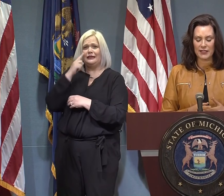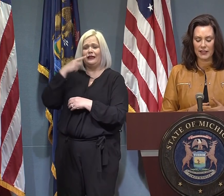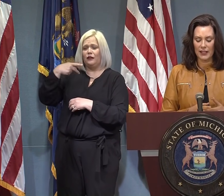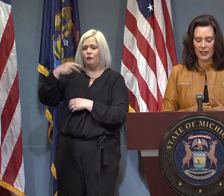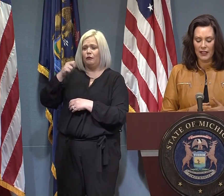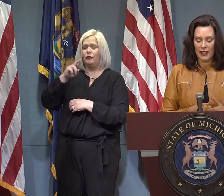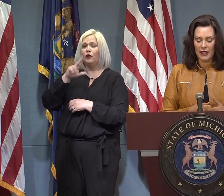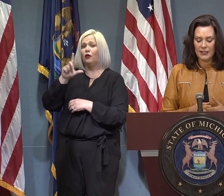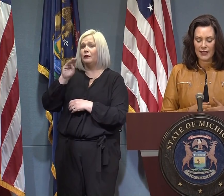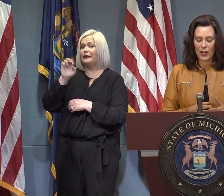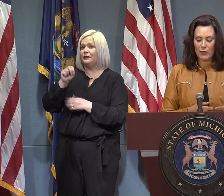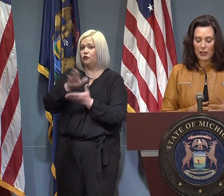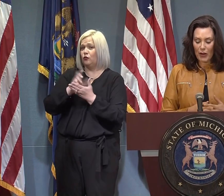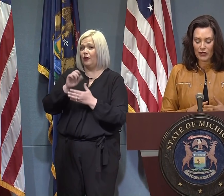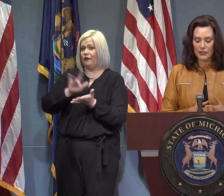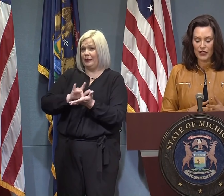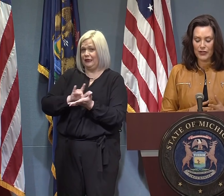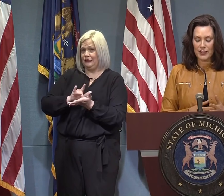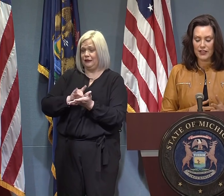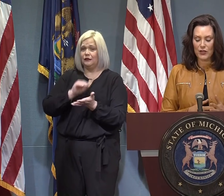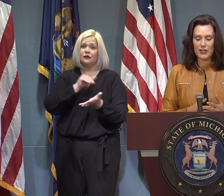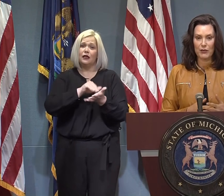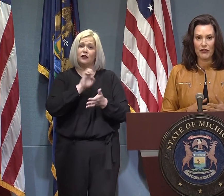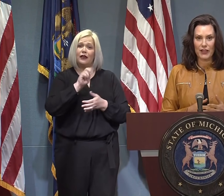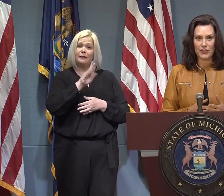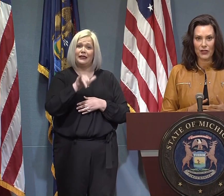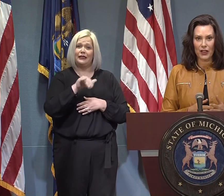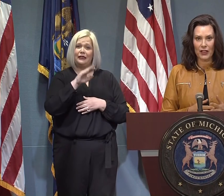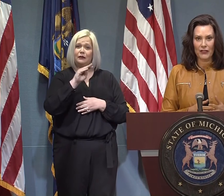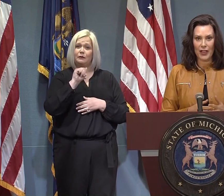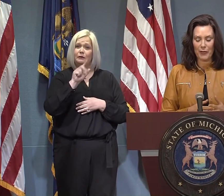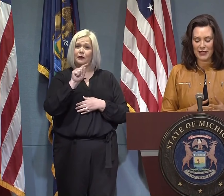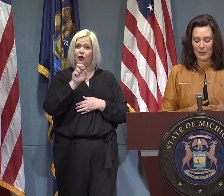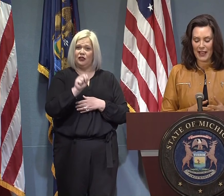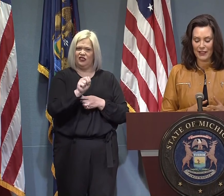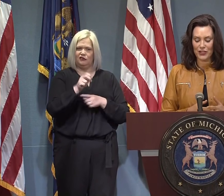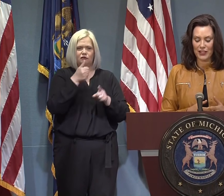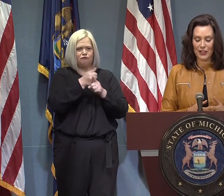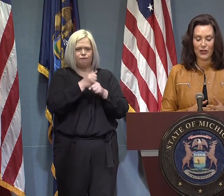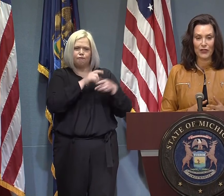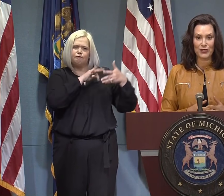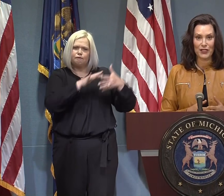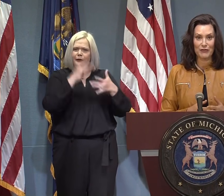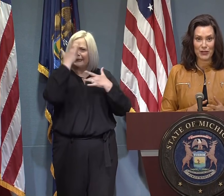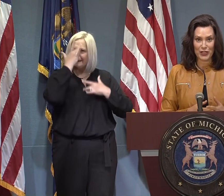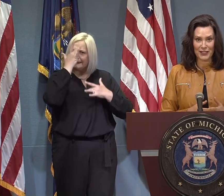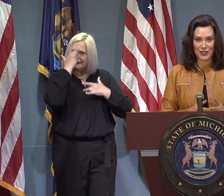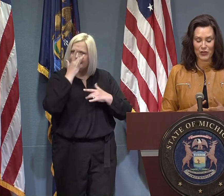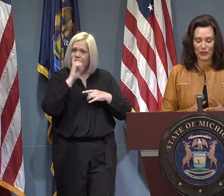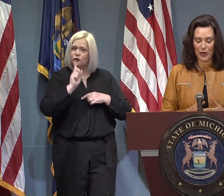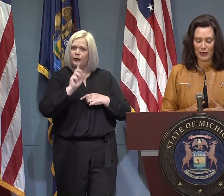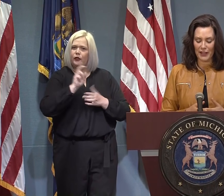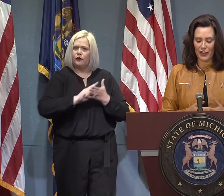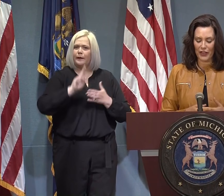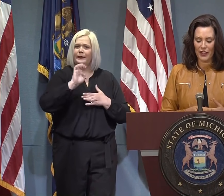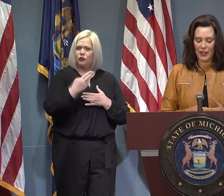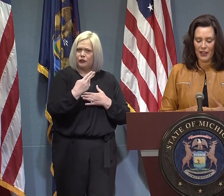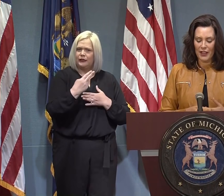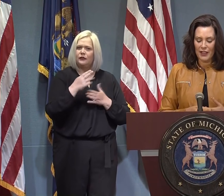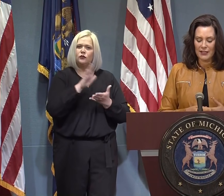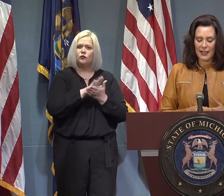of Medicine. Dr. Emily Martin, who is an associate professor of epidemiology at the University of Michigan School of Public